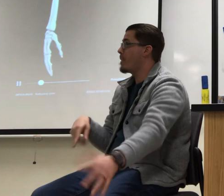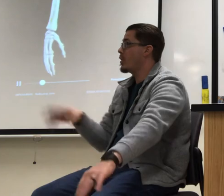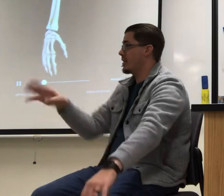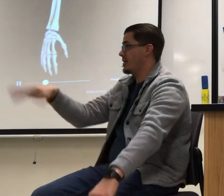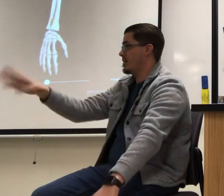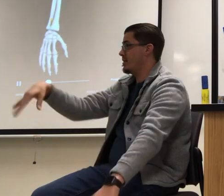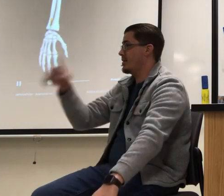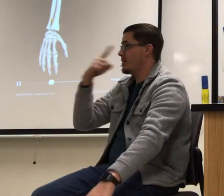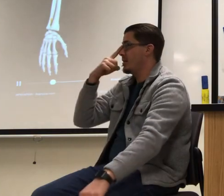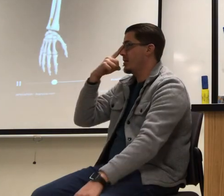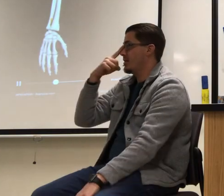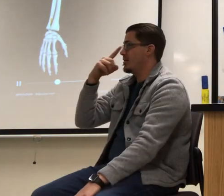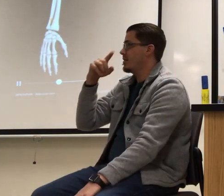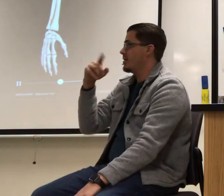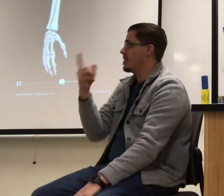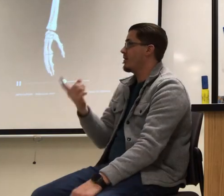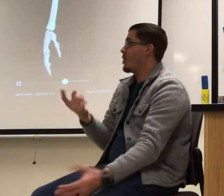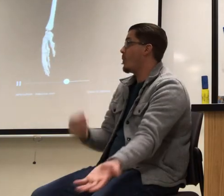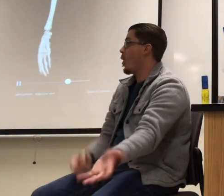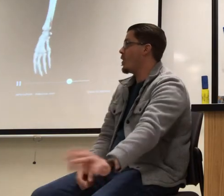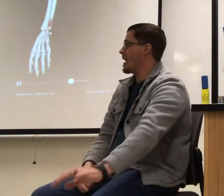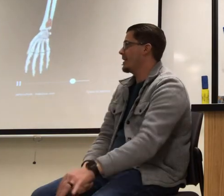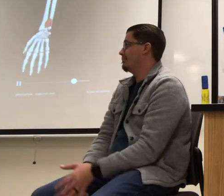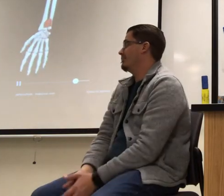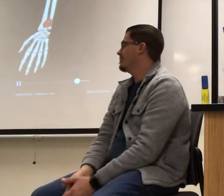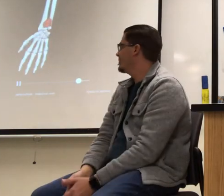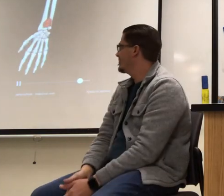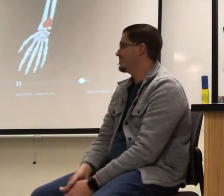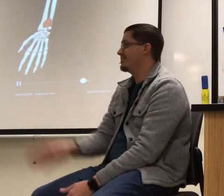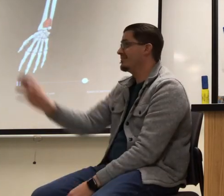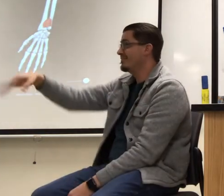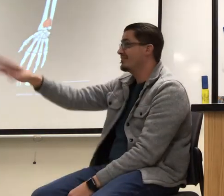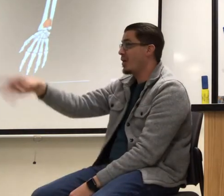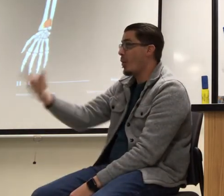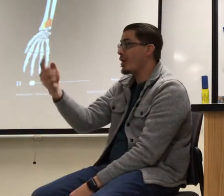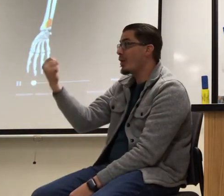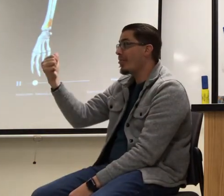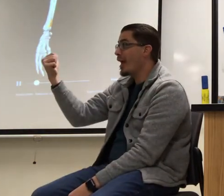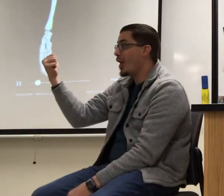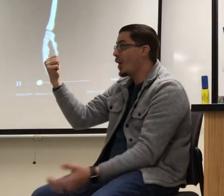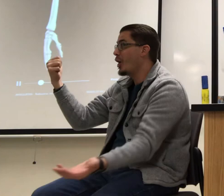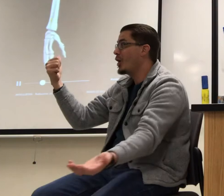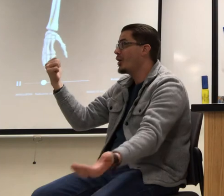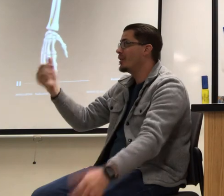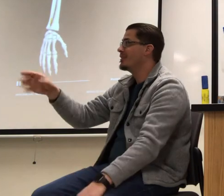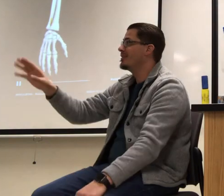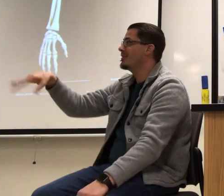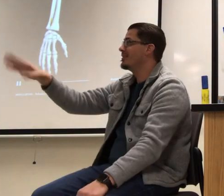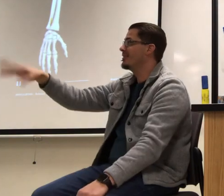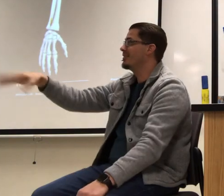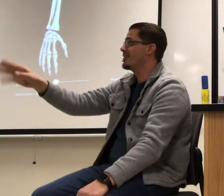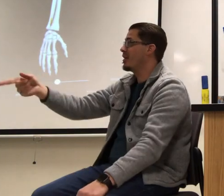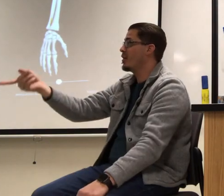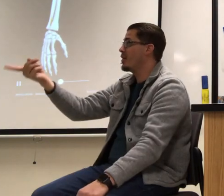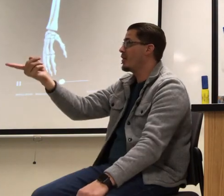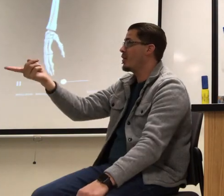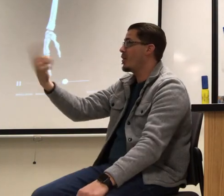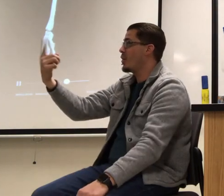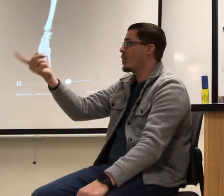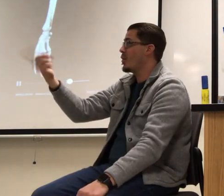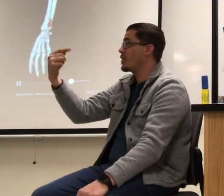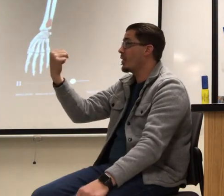Two muscles that supinate, two muscles that pronate. Well, one's right there. Let's see here. The other